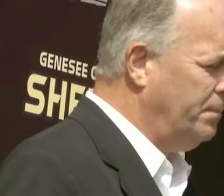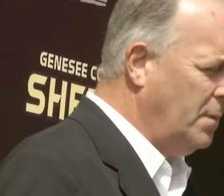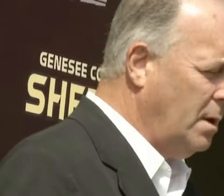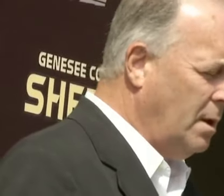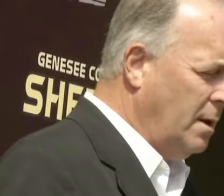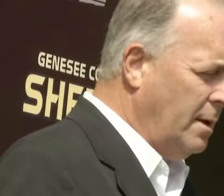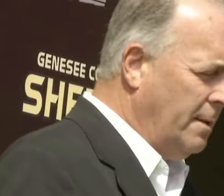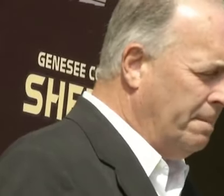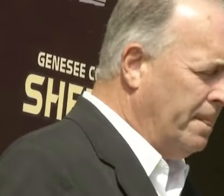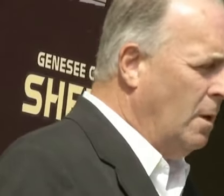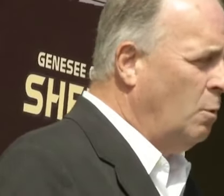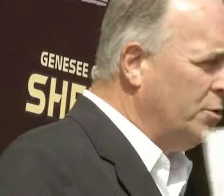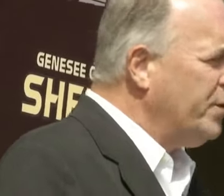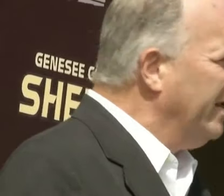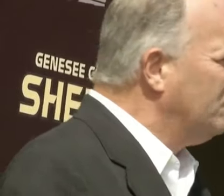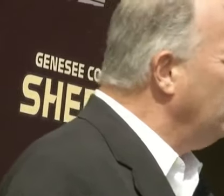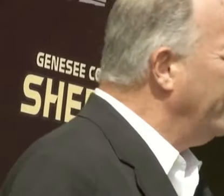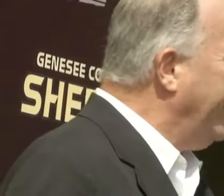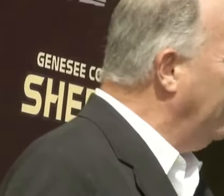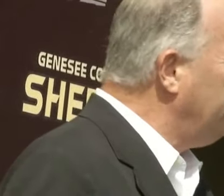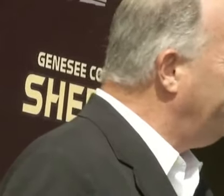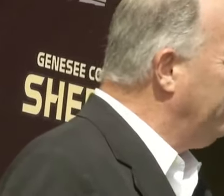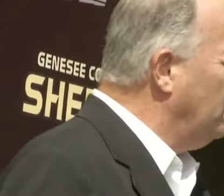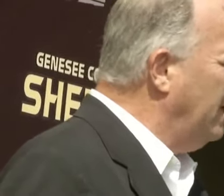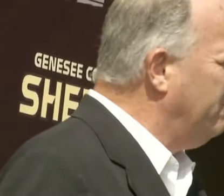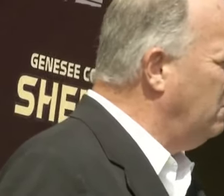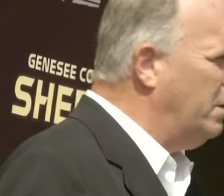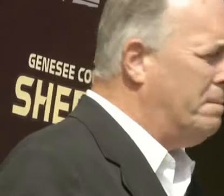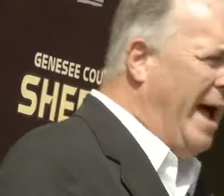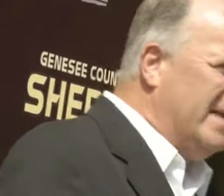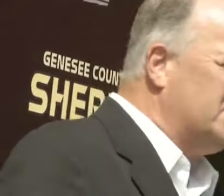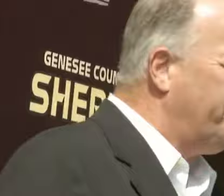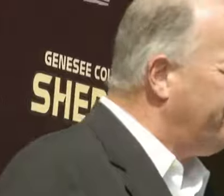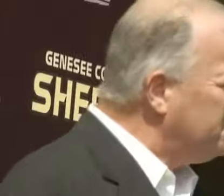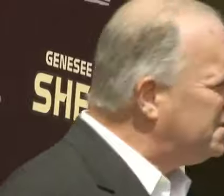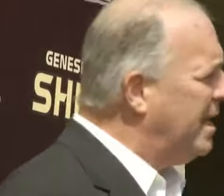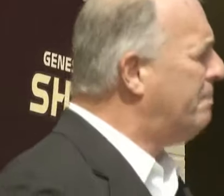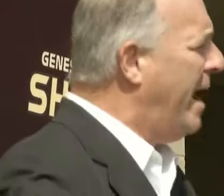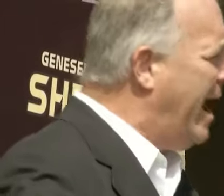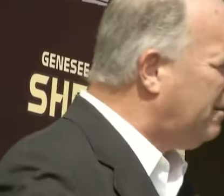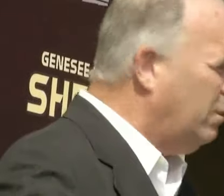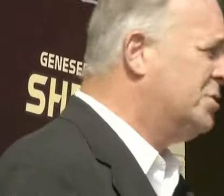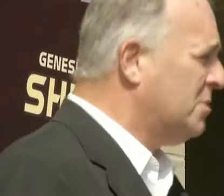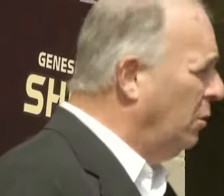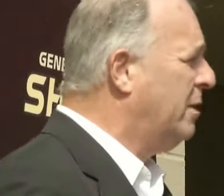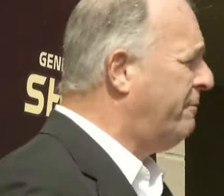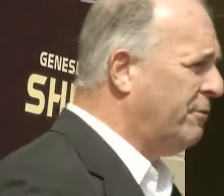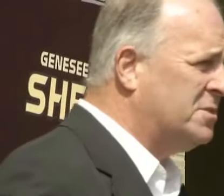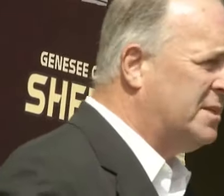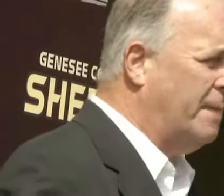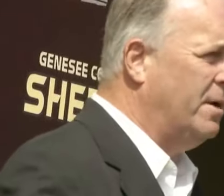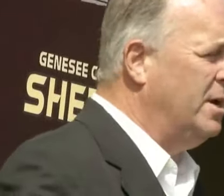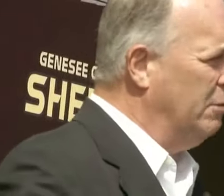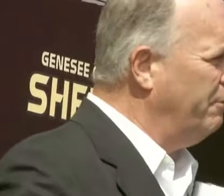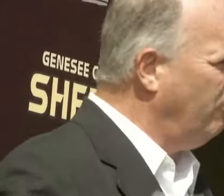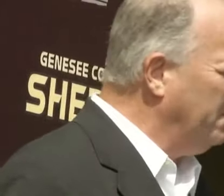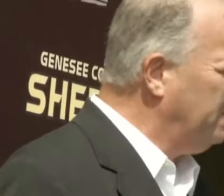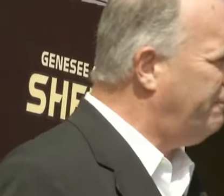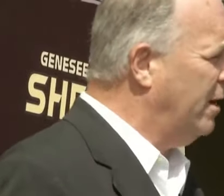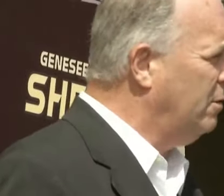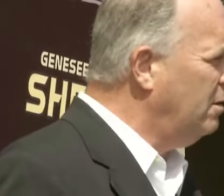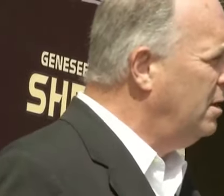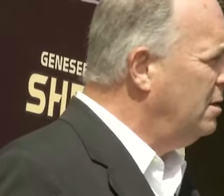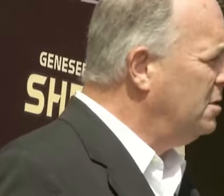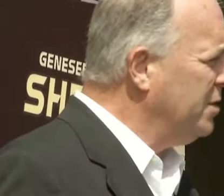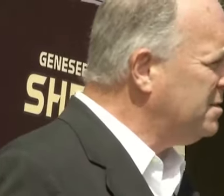Flint. We're trying to do what we can at the federal level. We passed the First Step Act, which is only the first step in